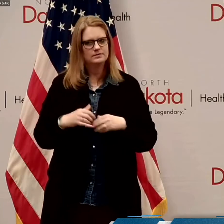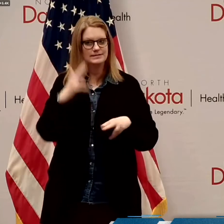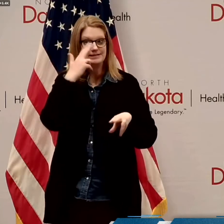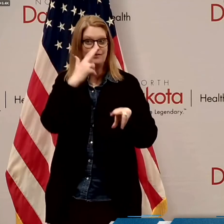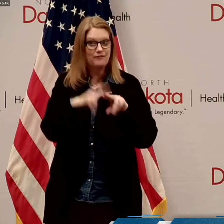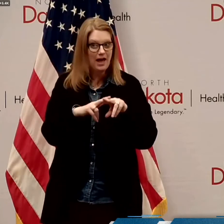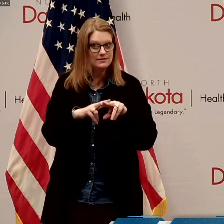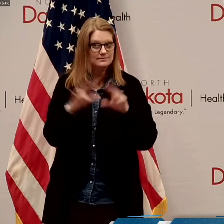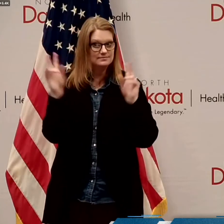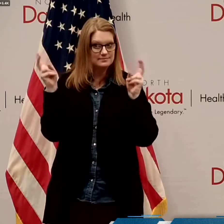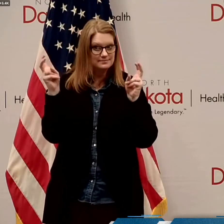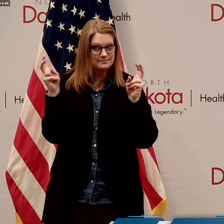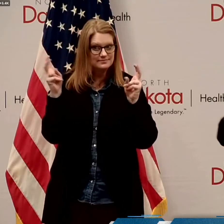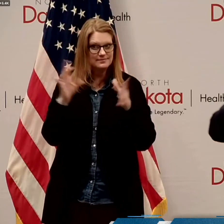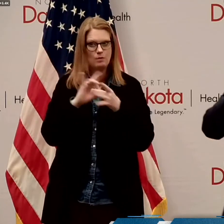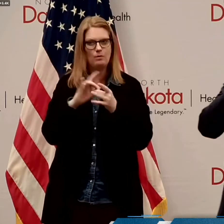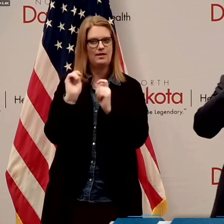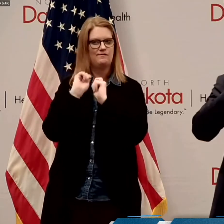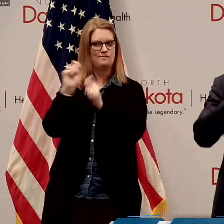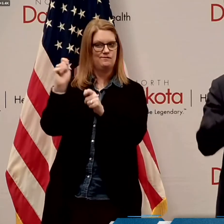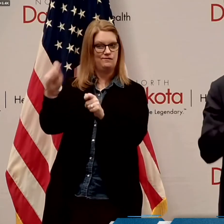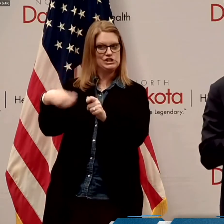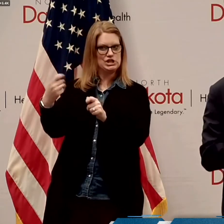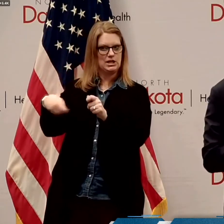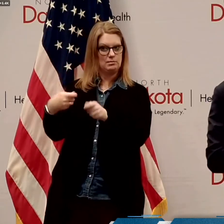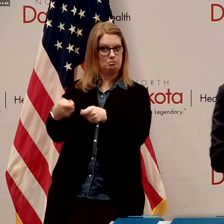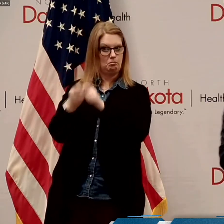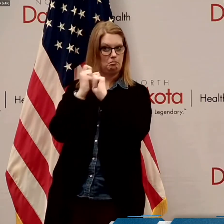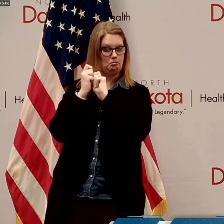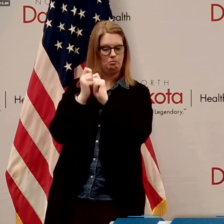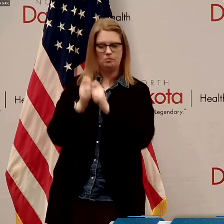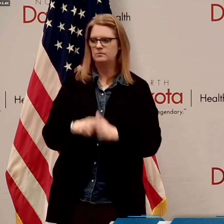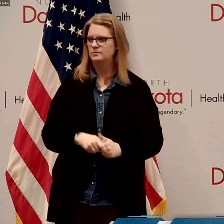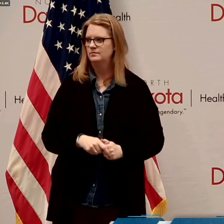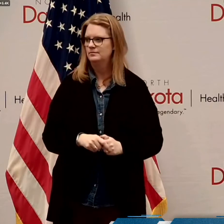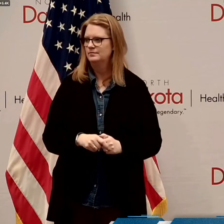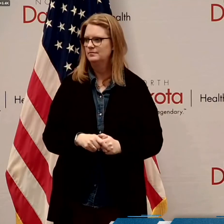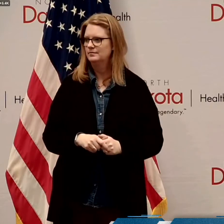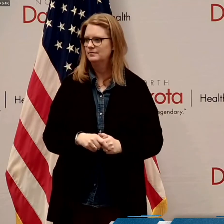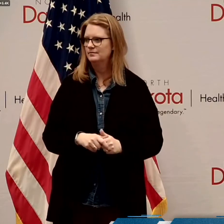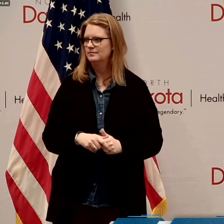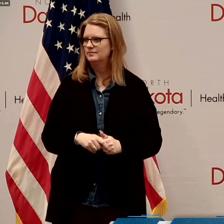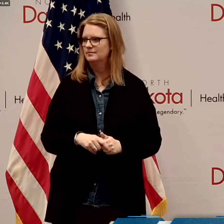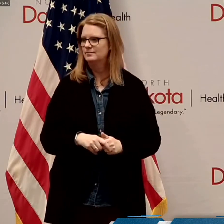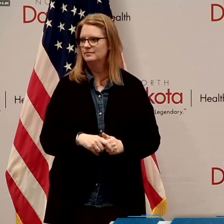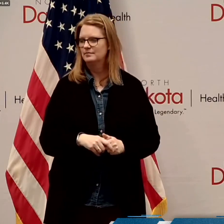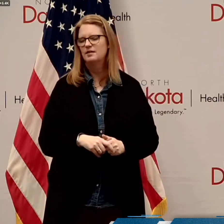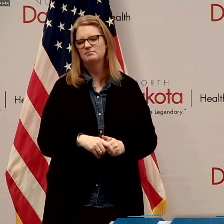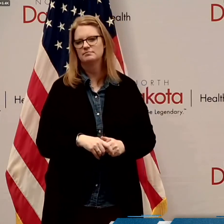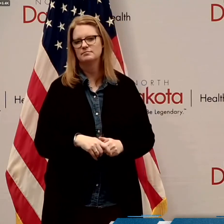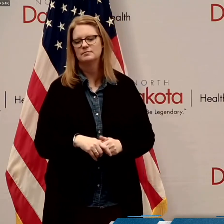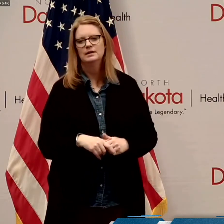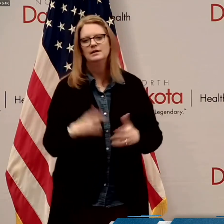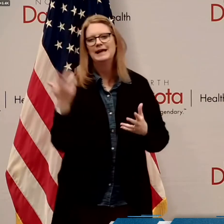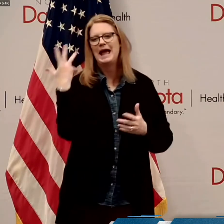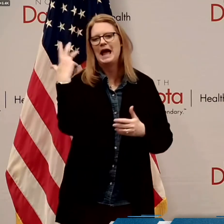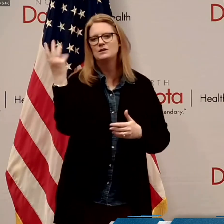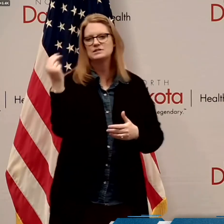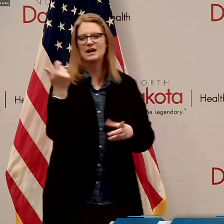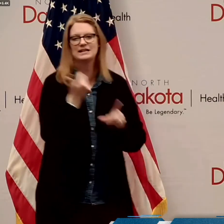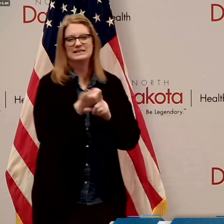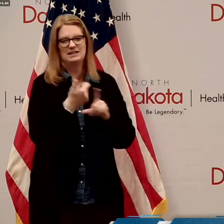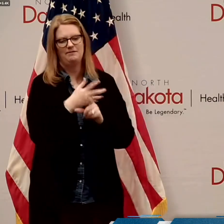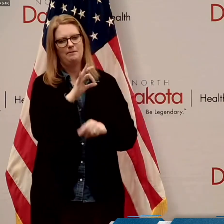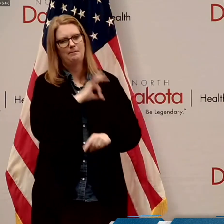category, and it has to do with fishing. We know that getting outside can be tremendously